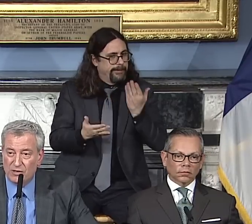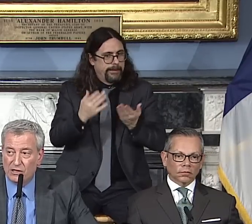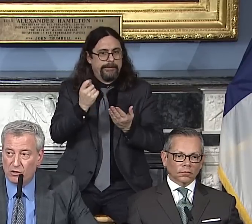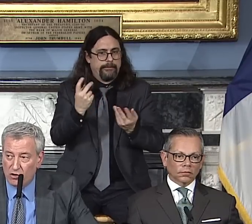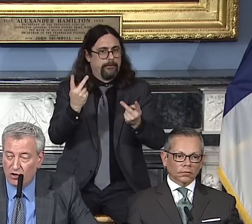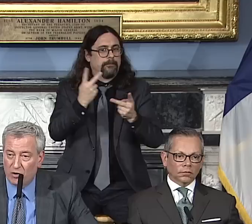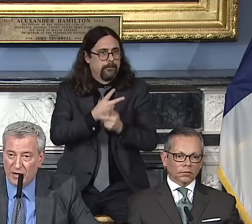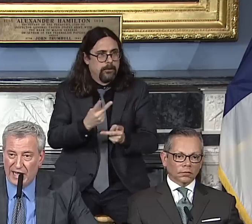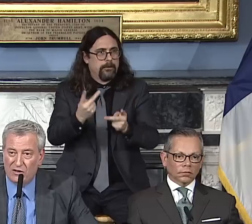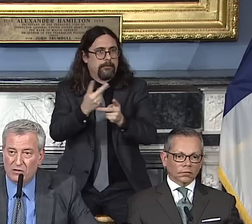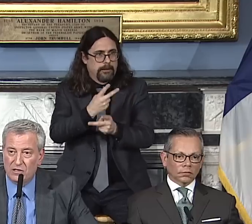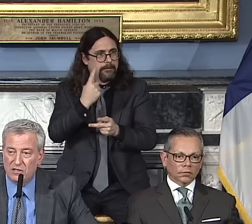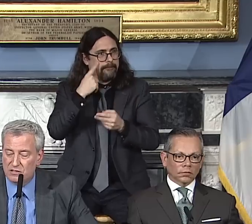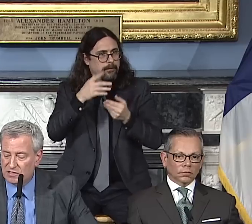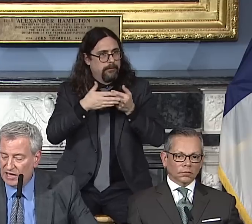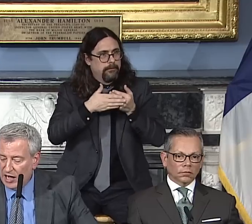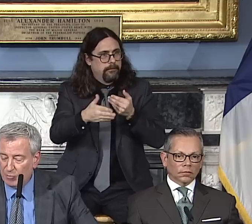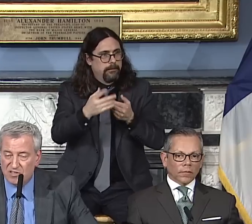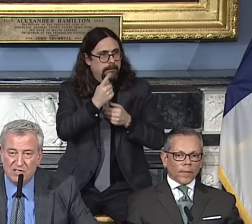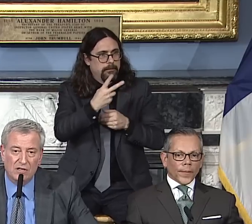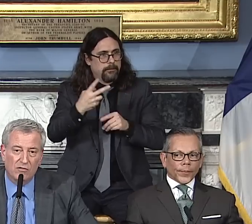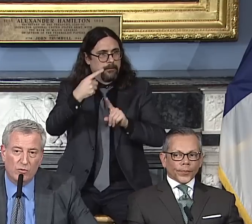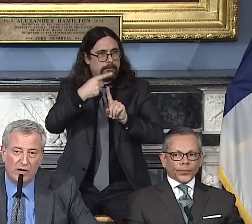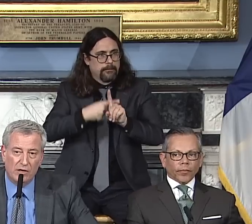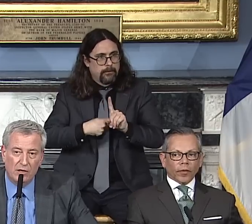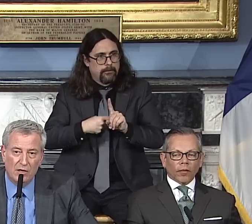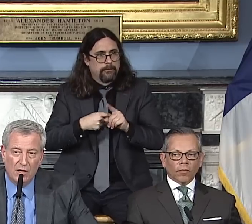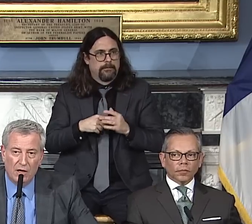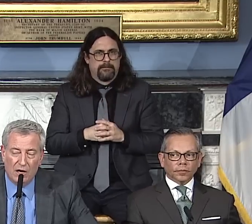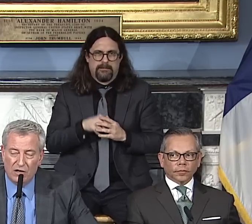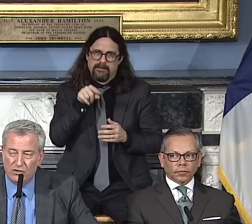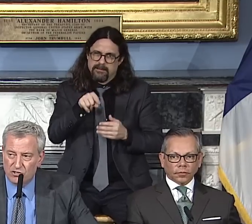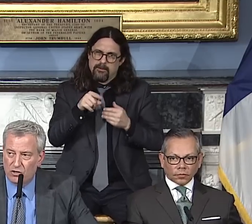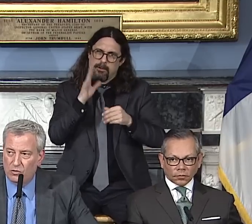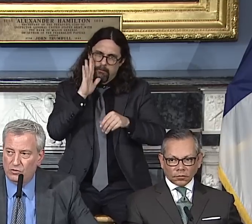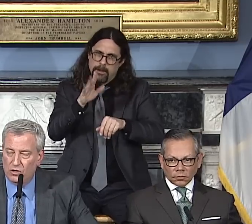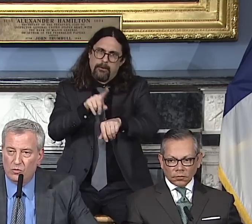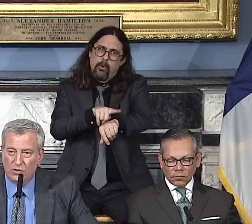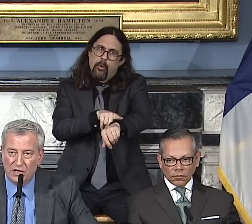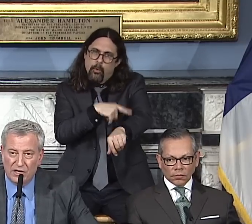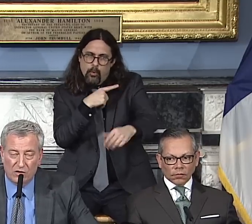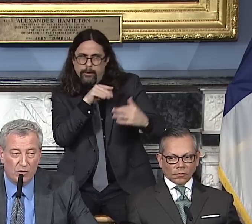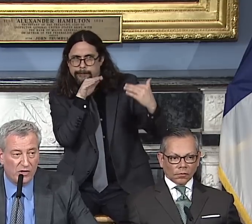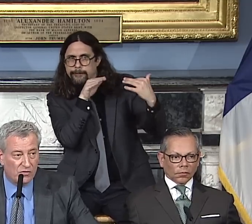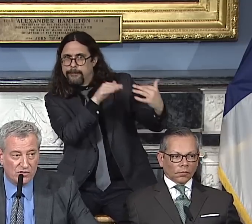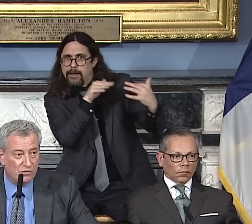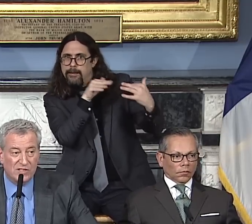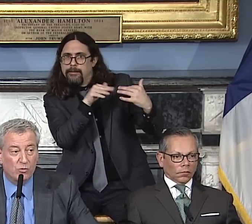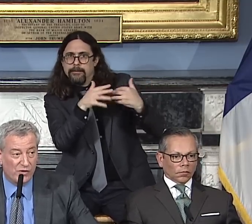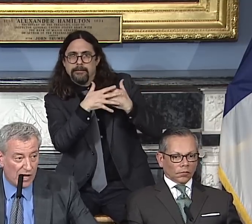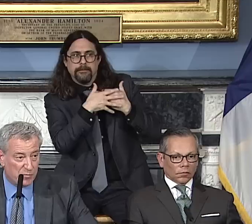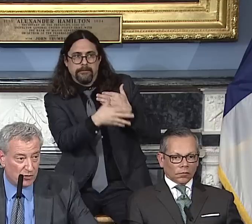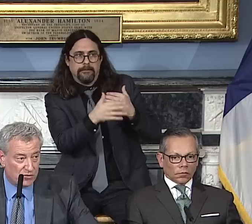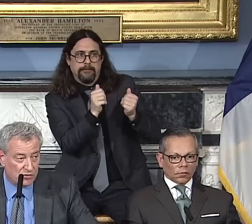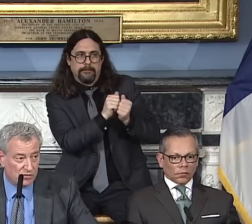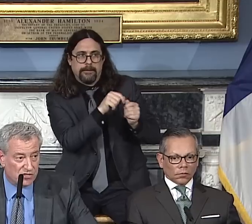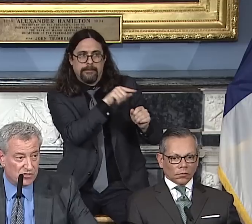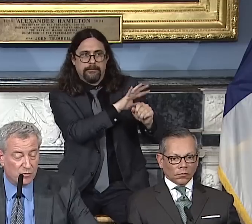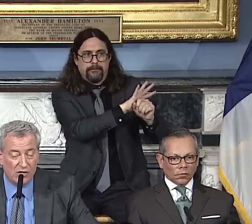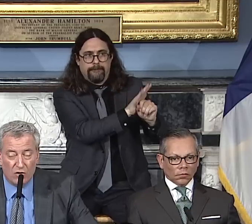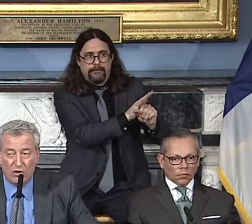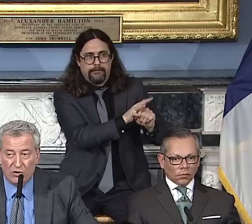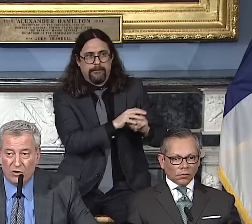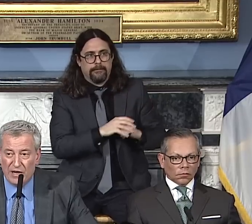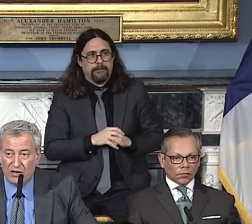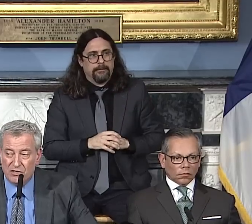going into a long battle. It is the opposite of when you're told, don't worry, it'll all be over soon. This will not be over soon. This is